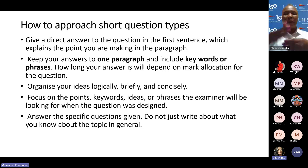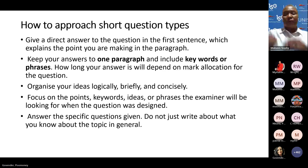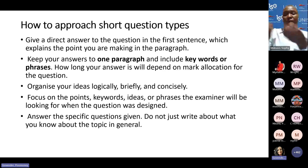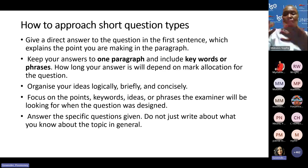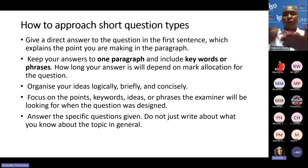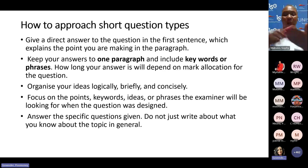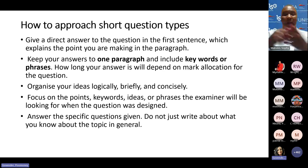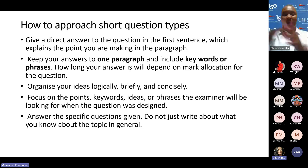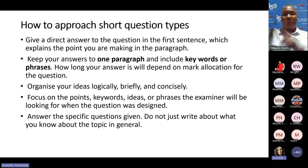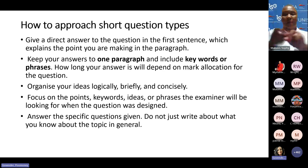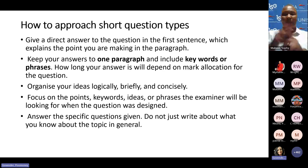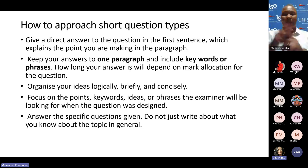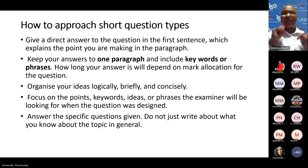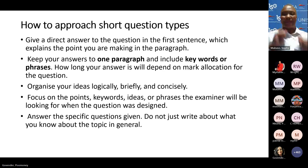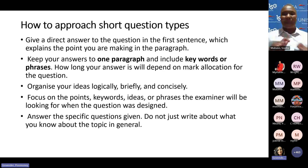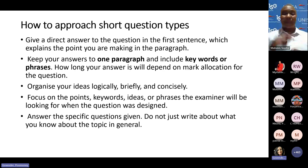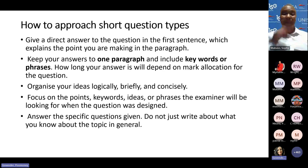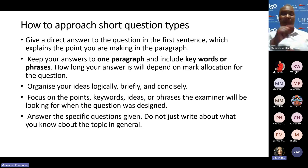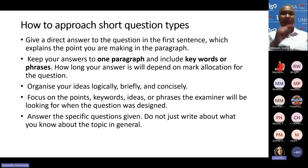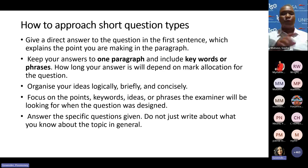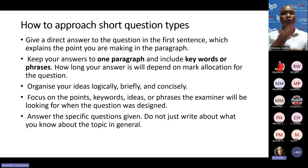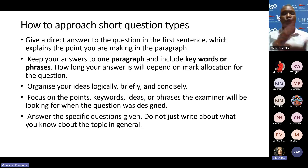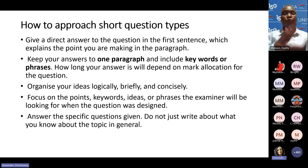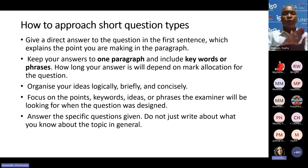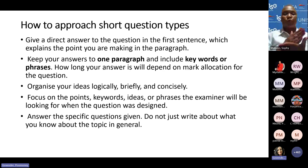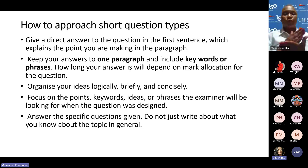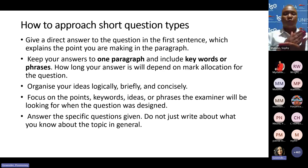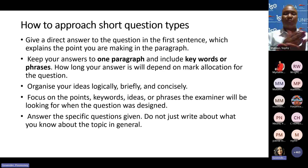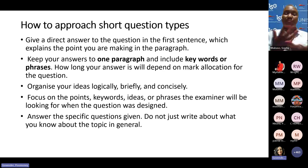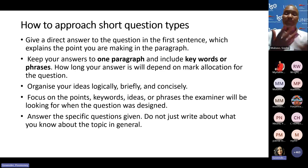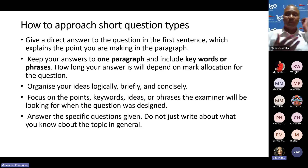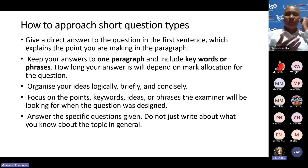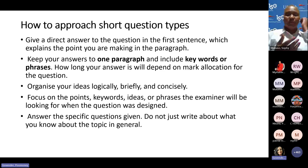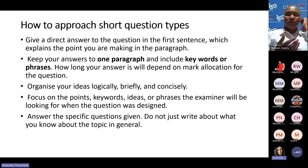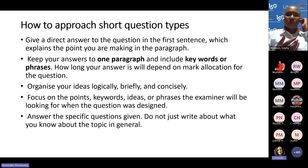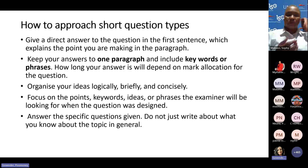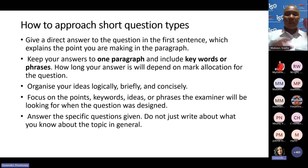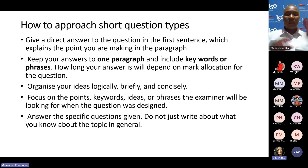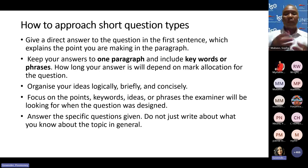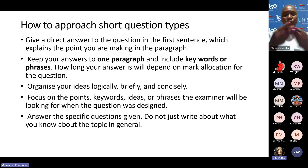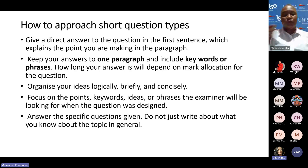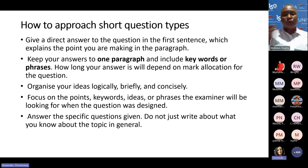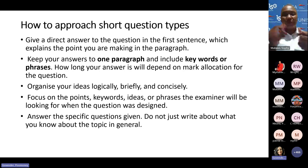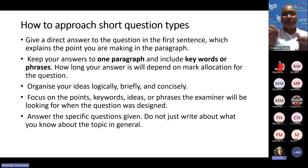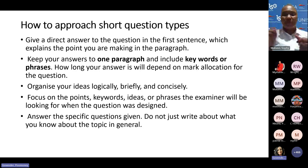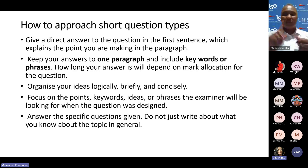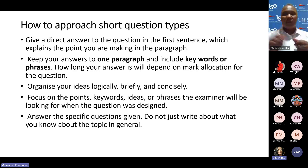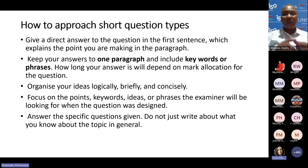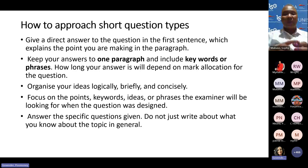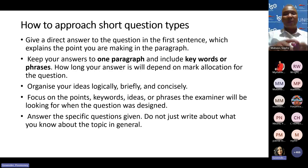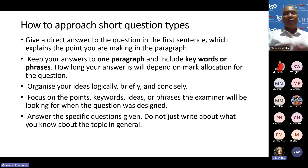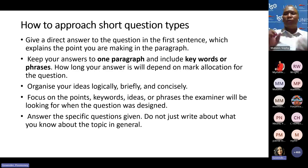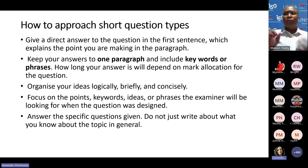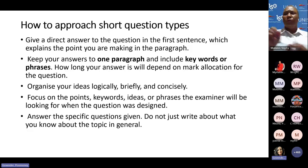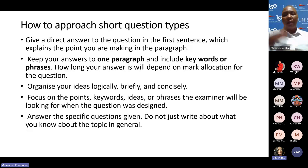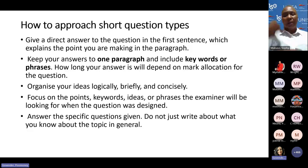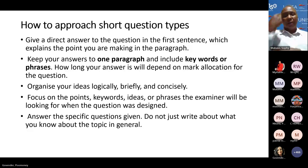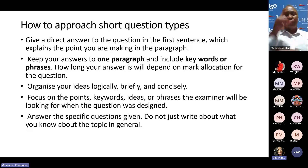tired. This is the reality. So the solution is please, or the suggestion is